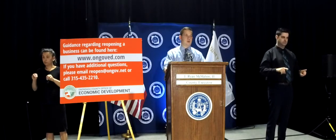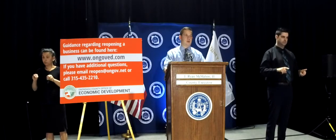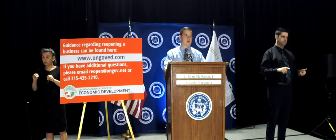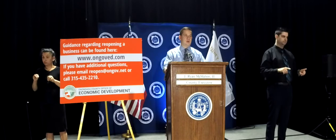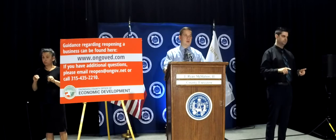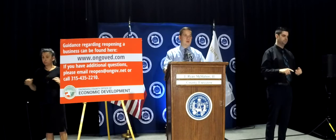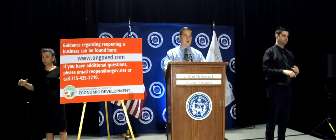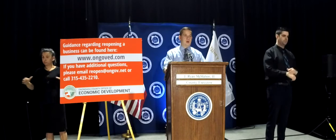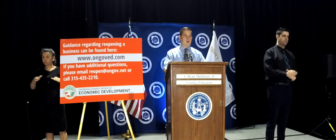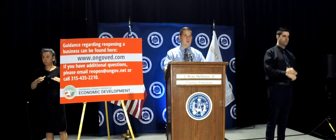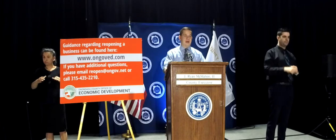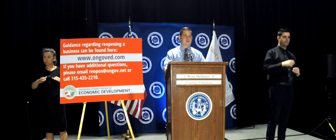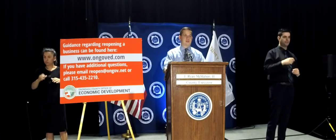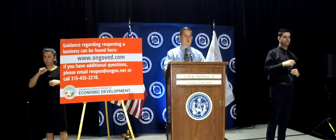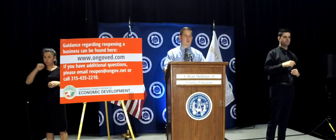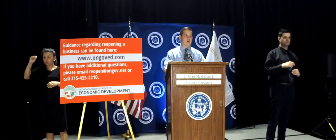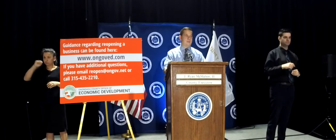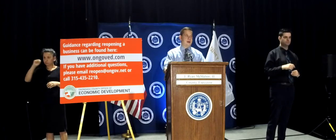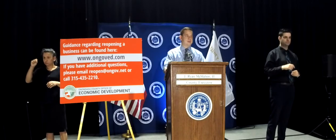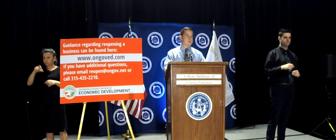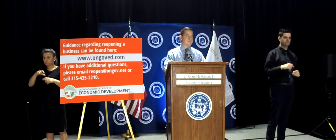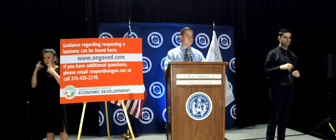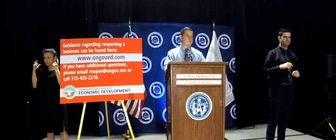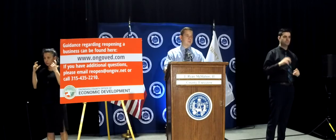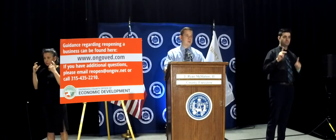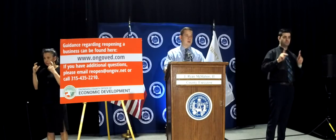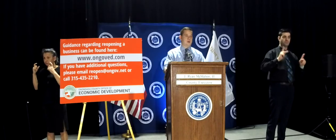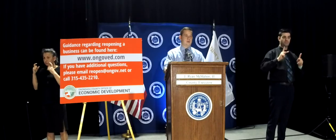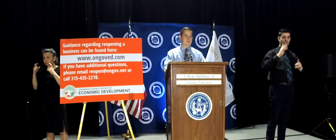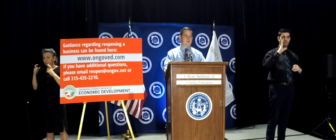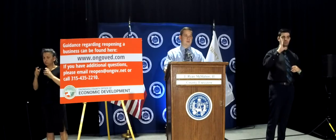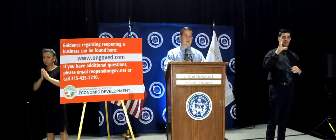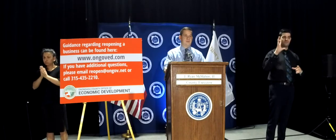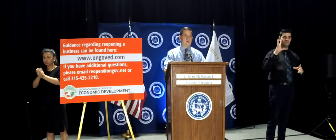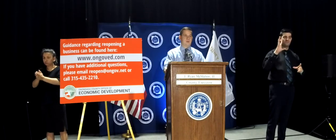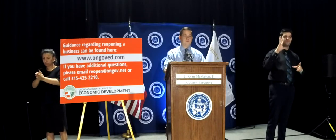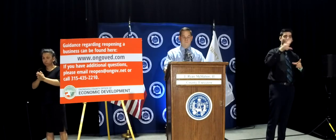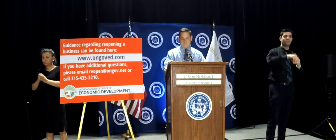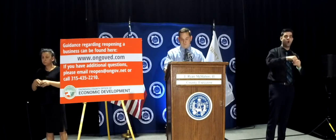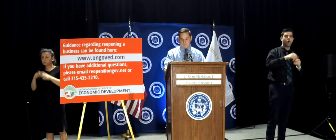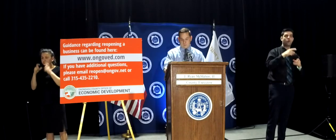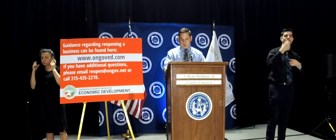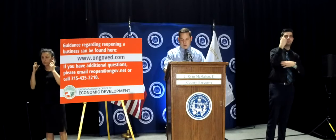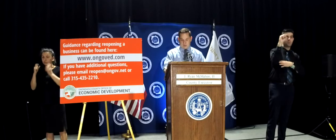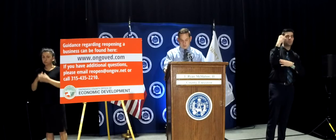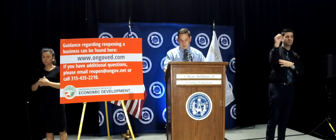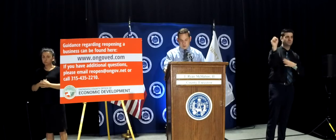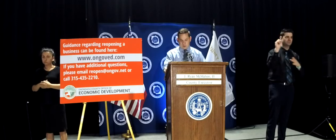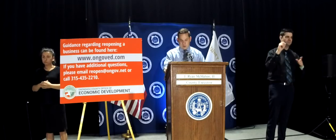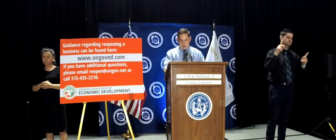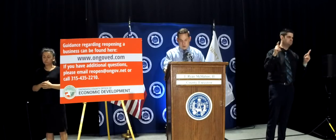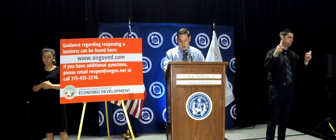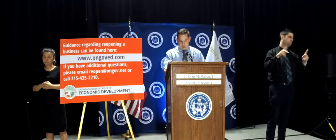gathering, certainly we ask that you wear a mask at minimum.